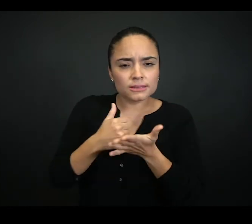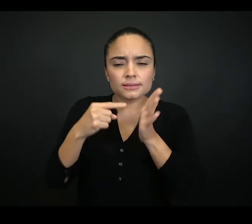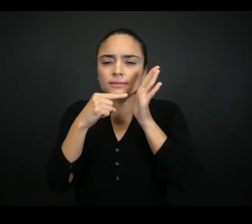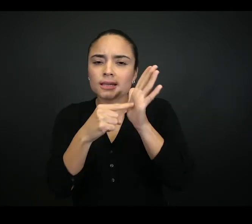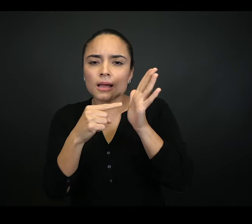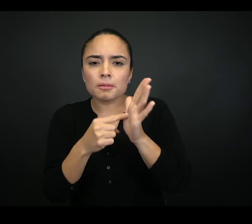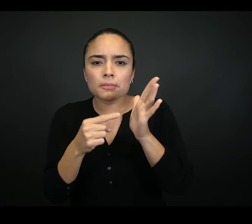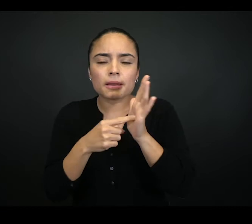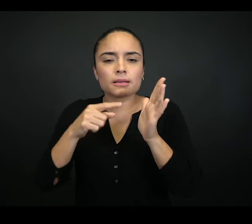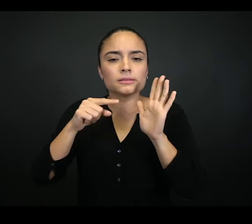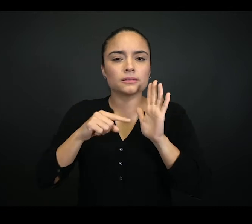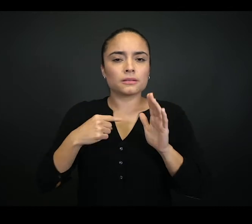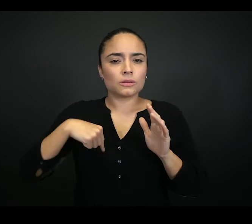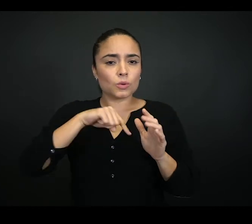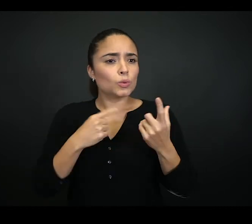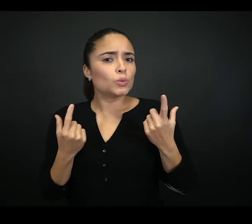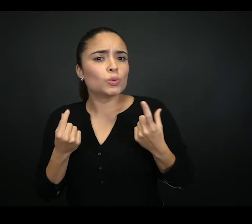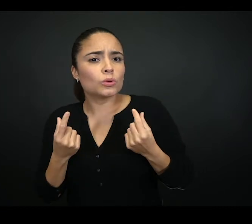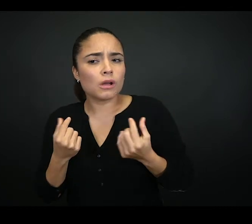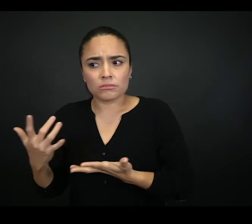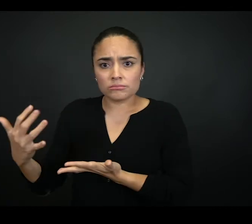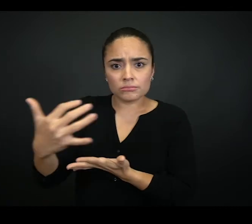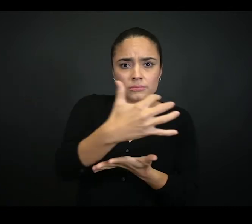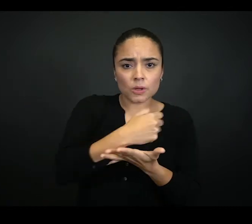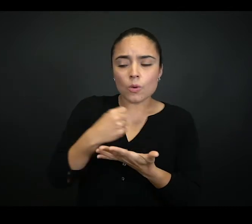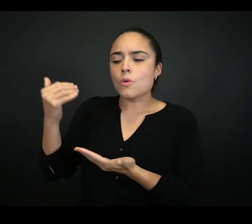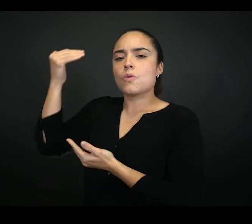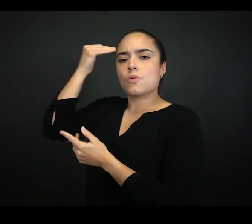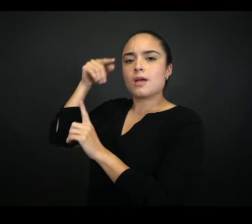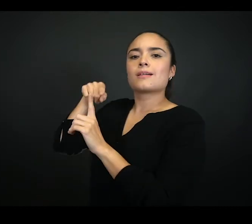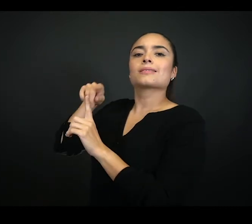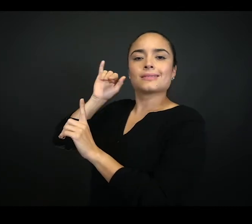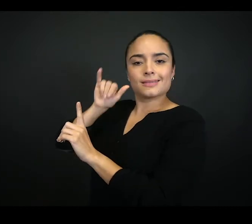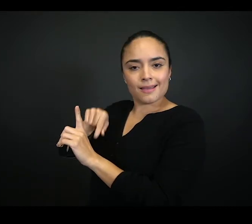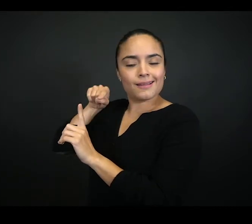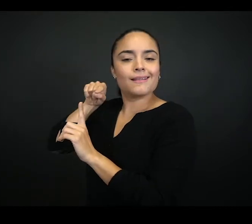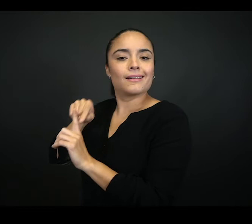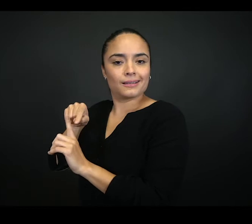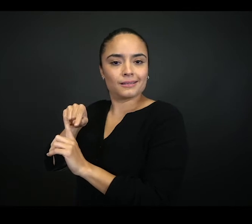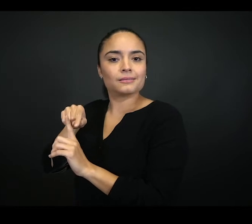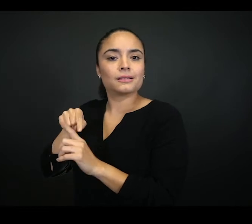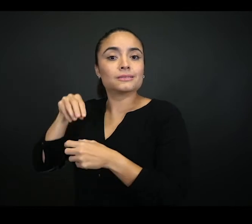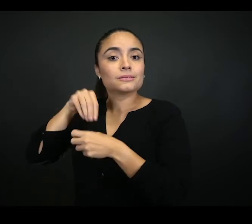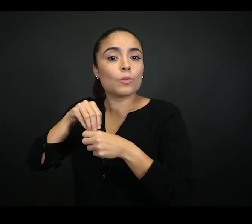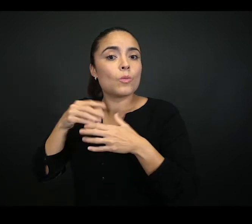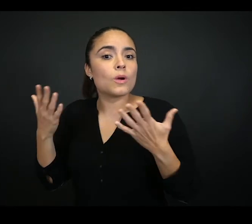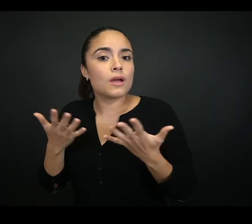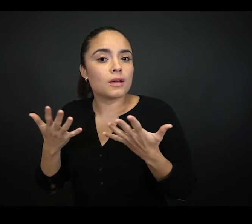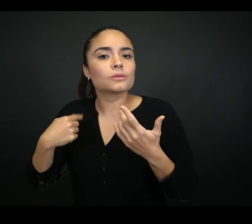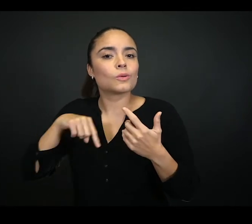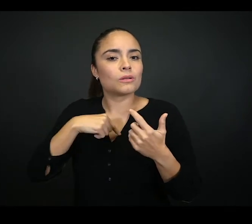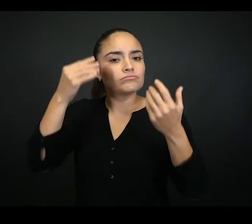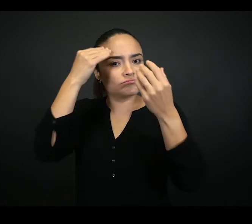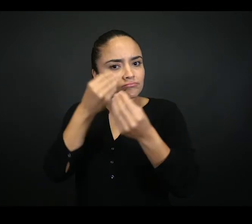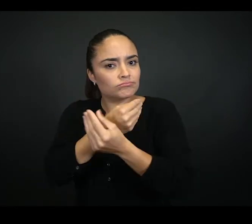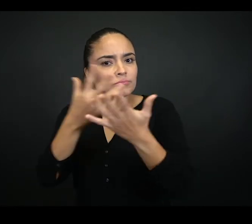now what we are doing is collecting these samples so that we can send alerts out to the community to say, you know, the blue